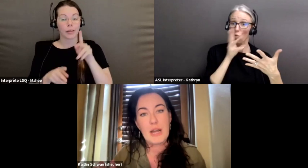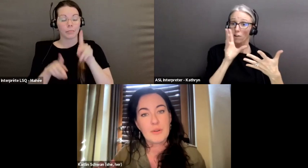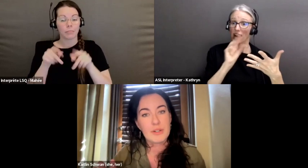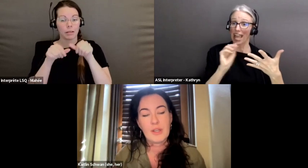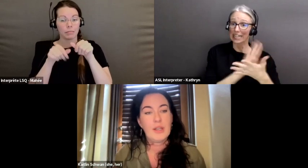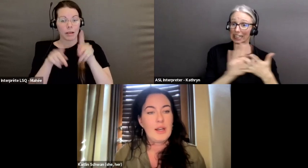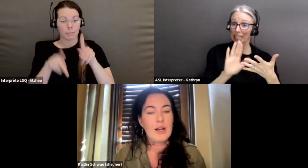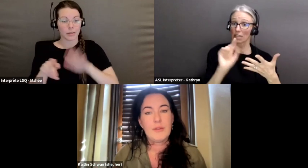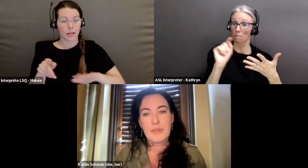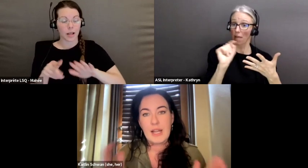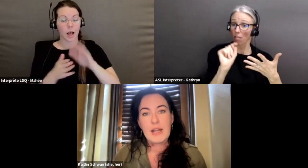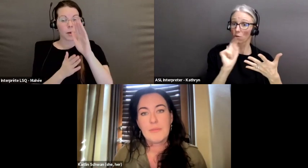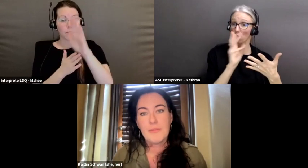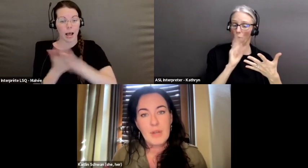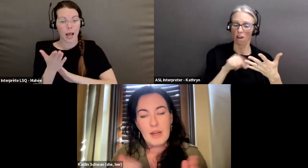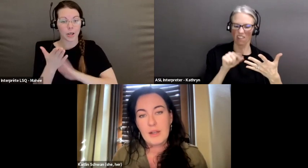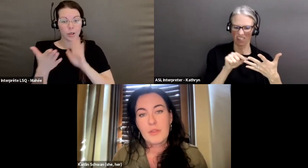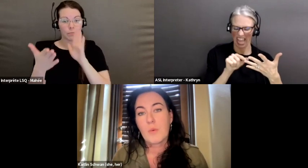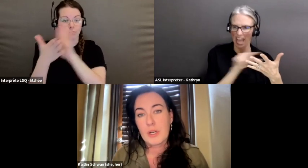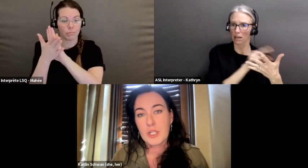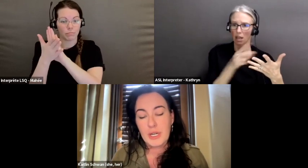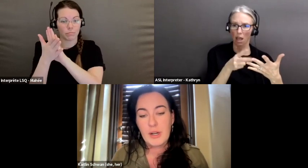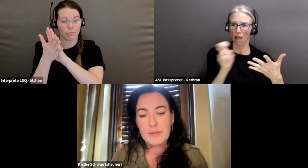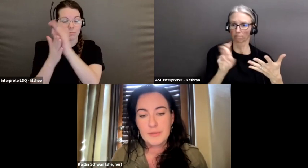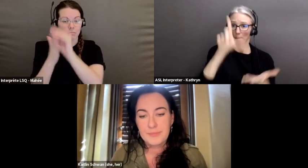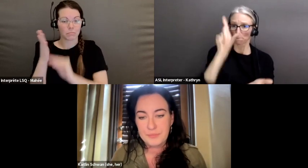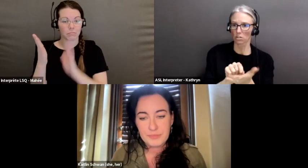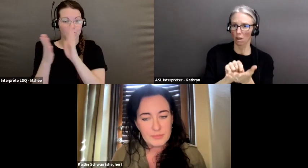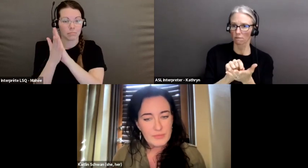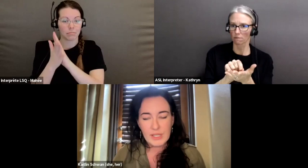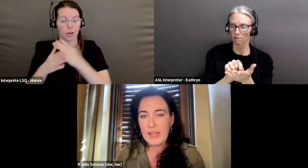these showers that had the water shut off.